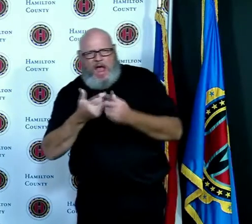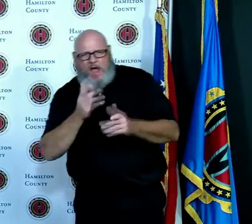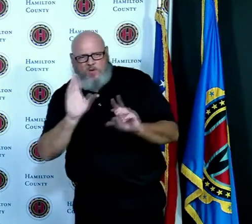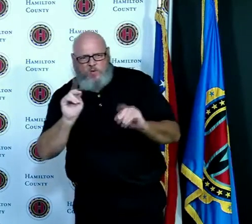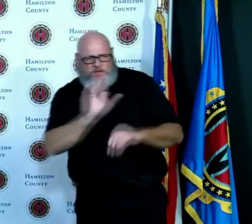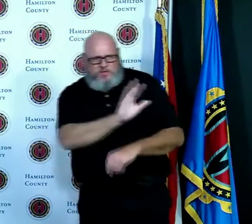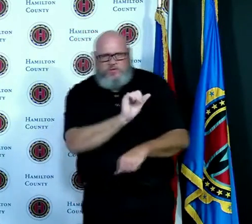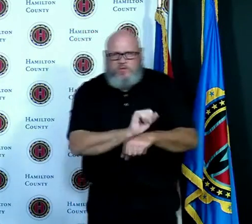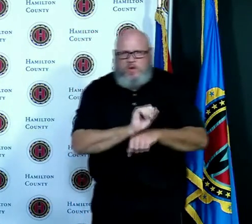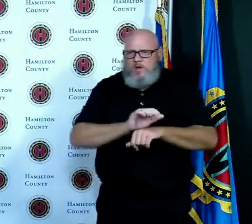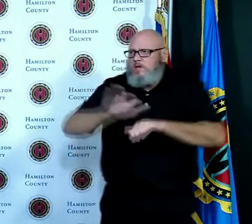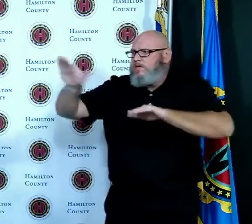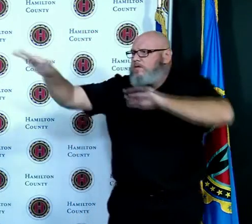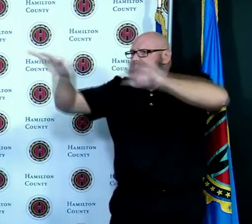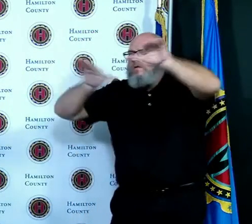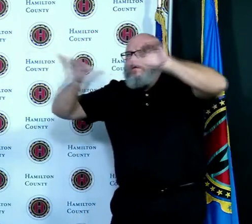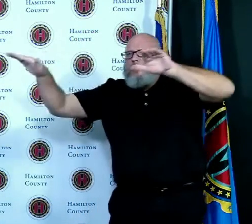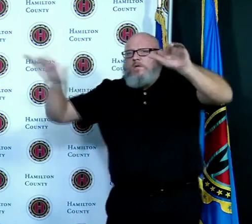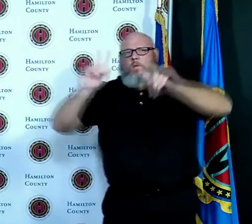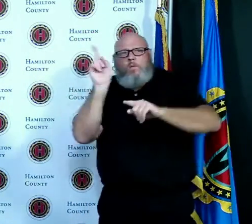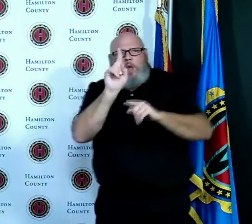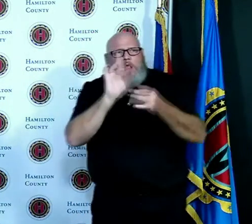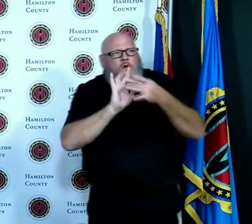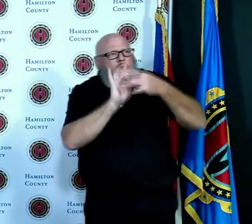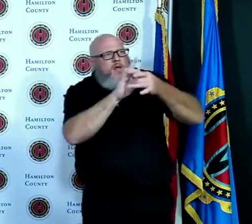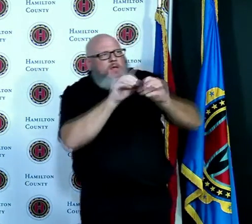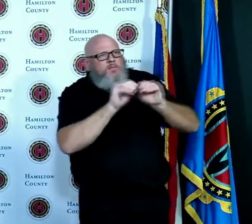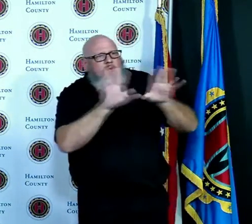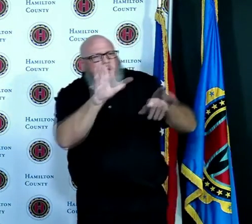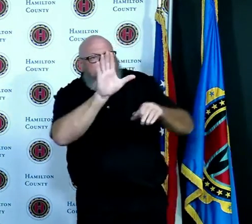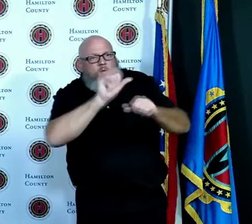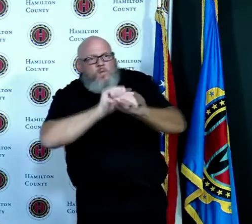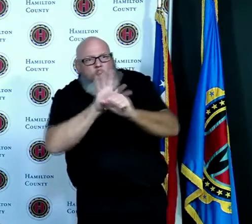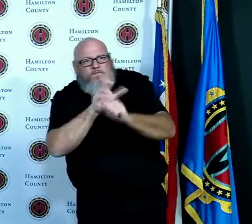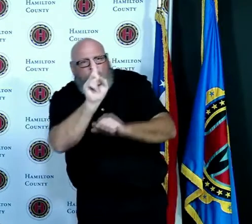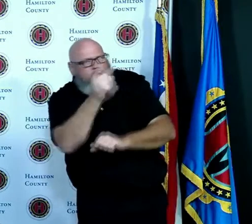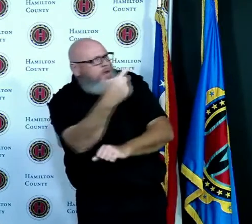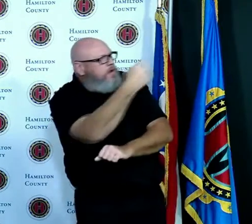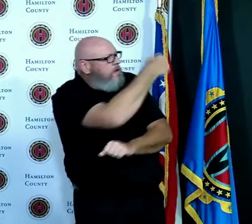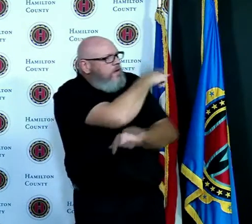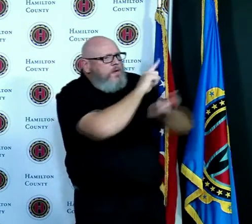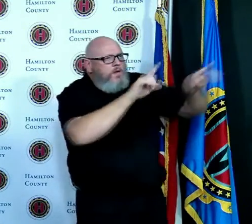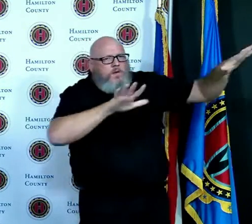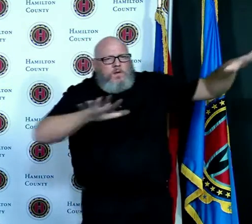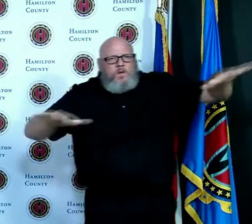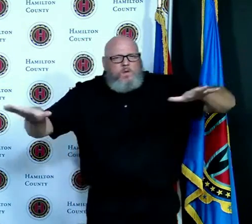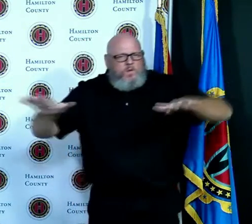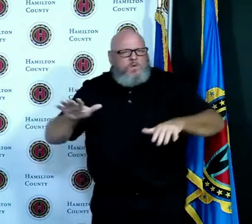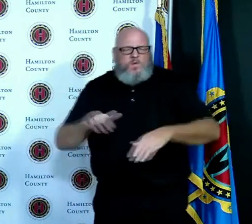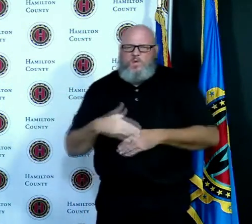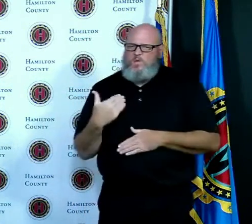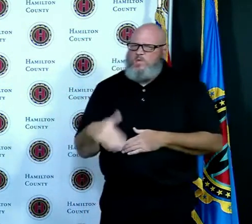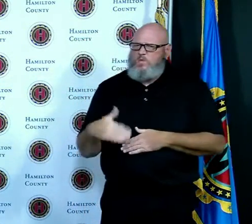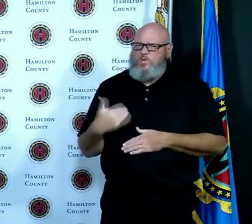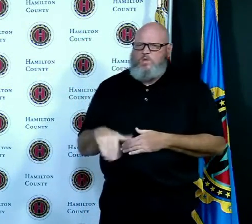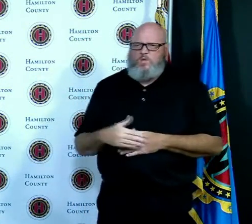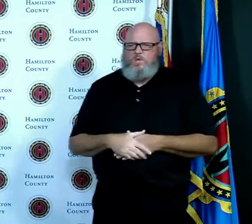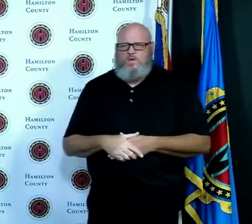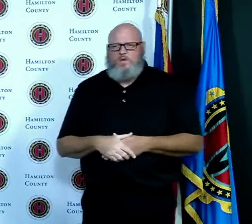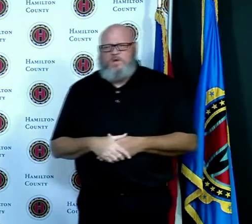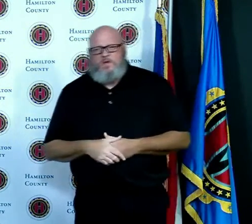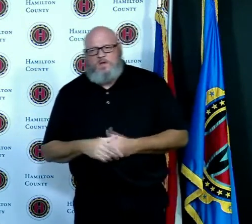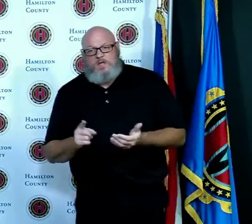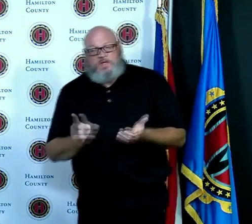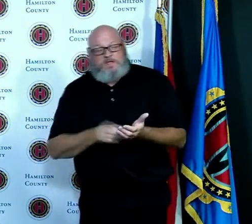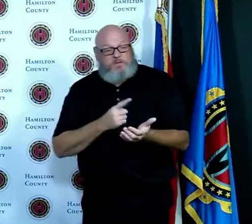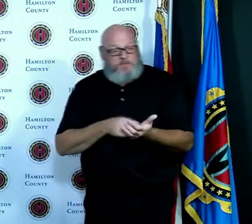difficult job. Many individuals, when they pick up the phone, are happy to have information and are happy to work with the contact tracers. But I can share that some individuals